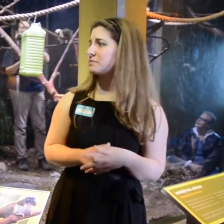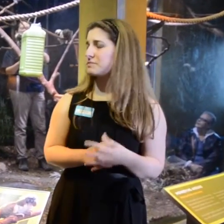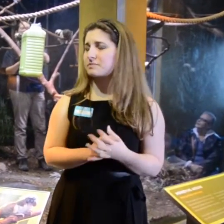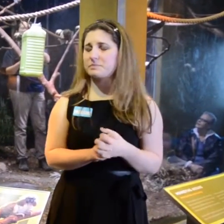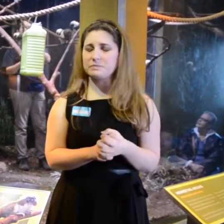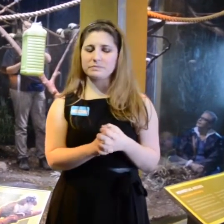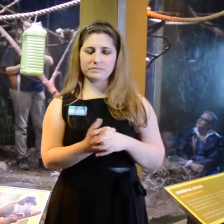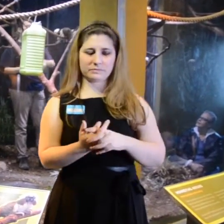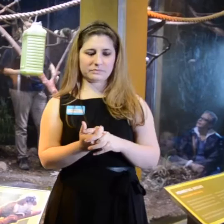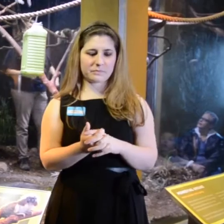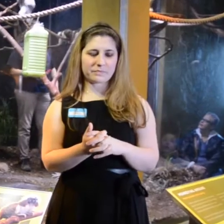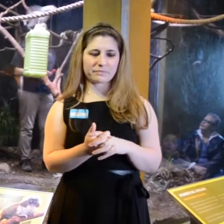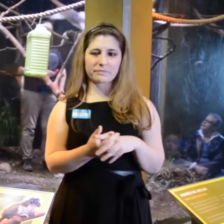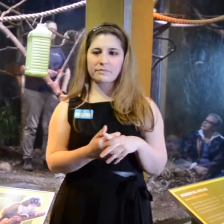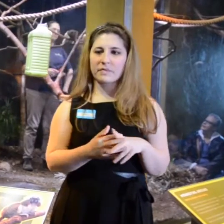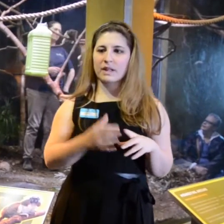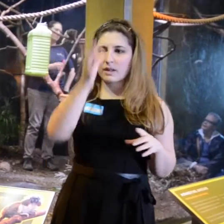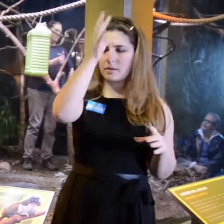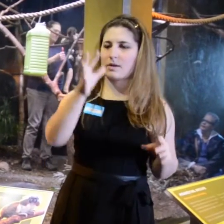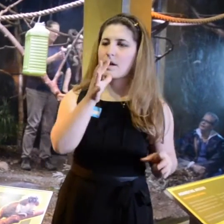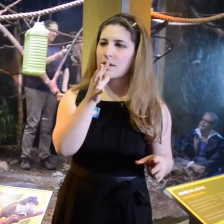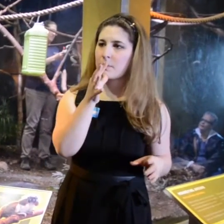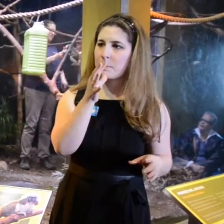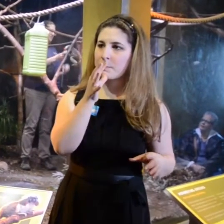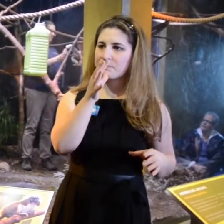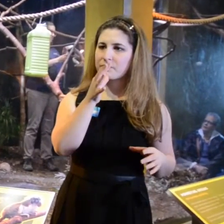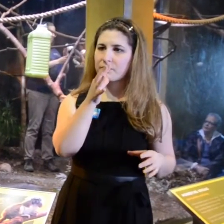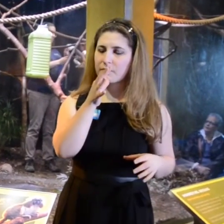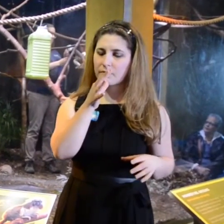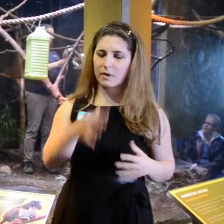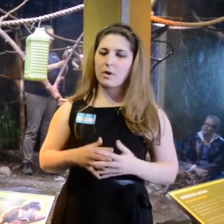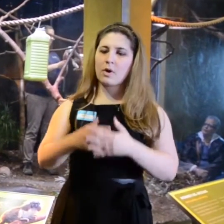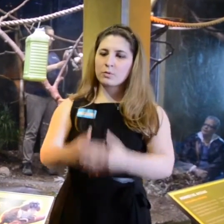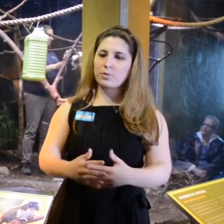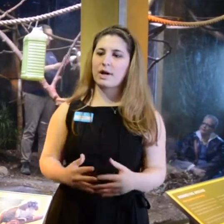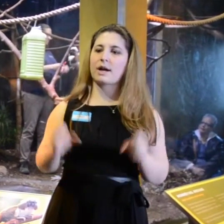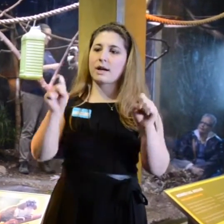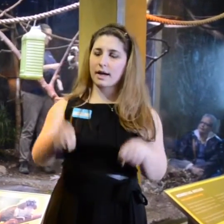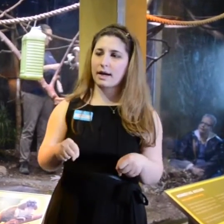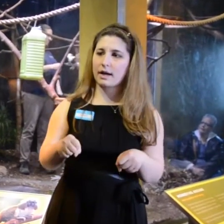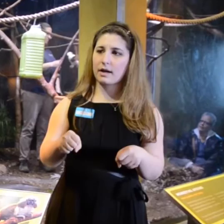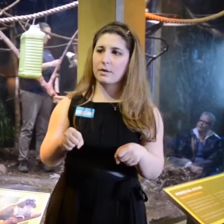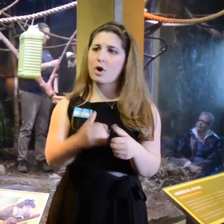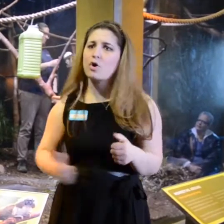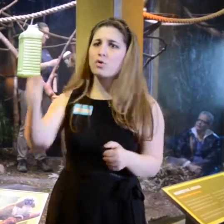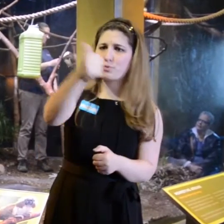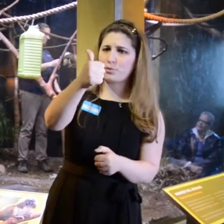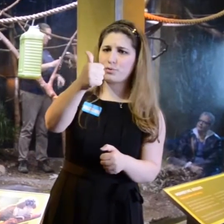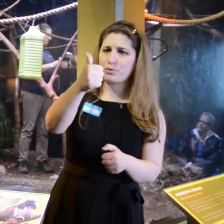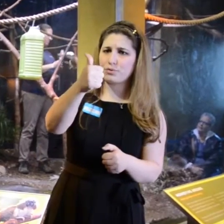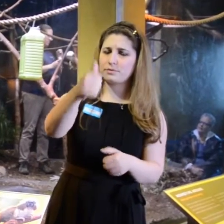family the breeding pair are usually the dominant animals with the female being more dominant over the male.